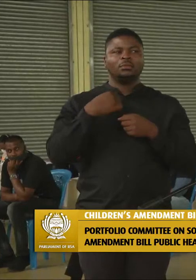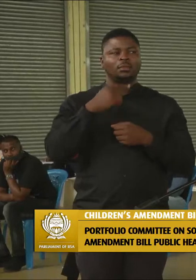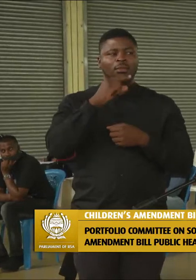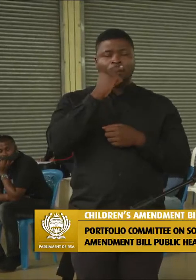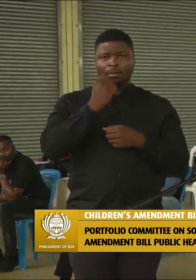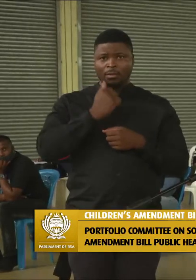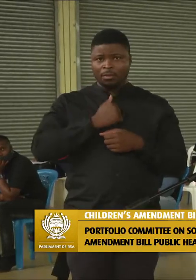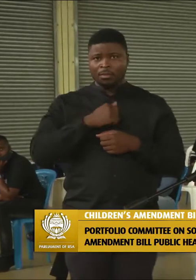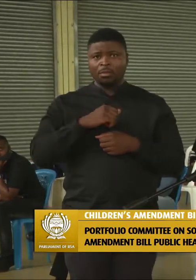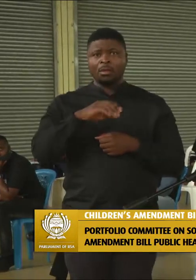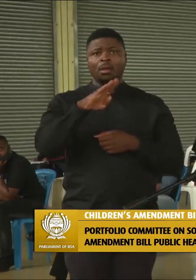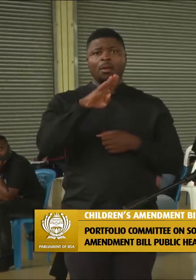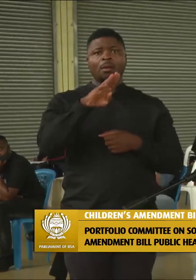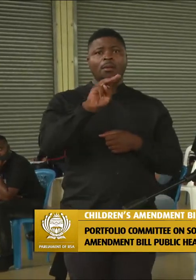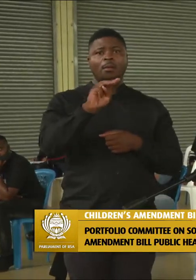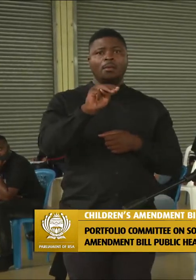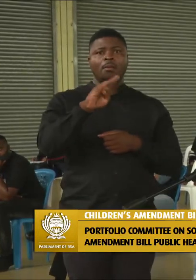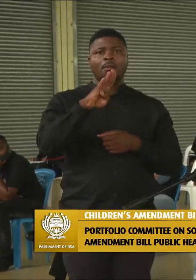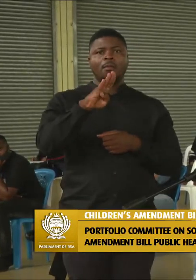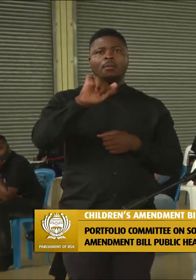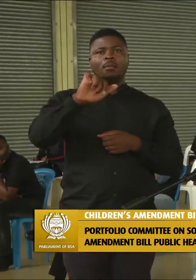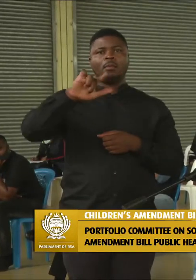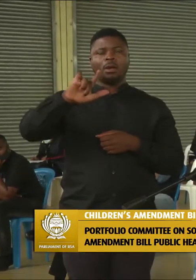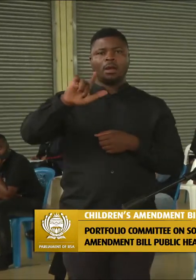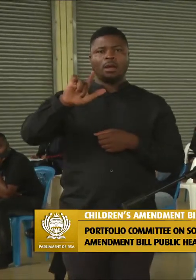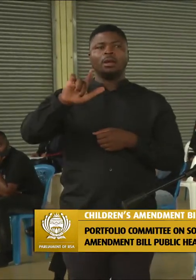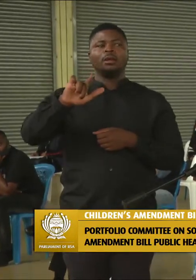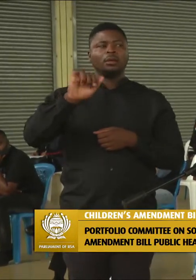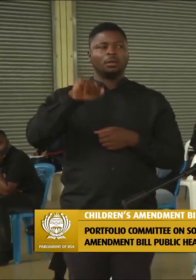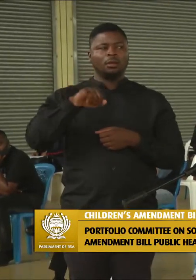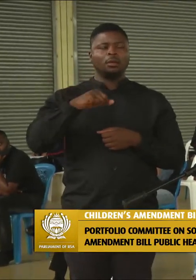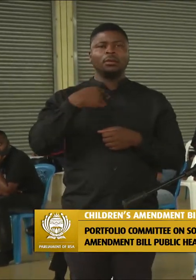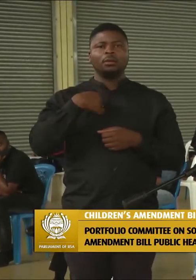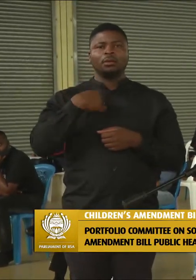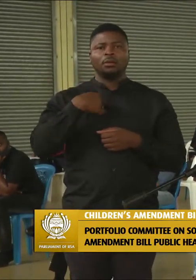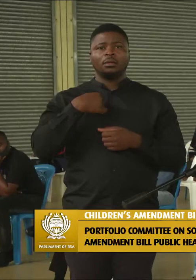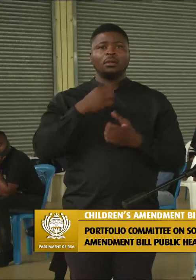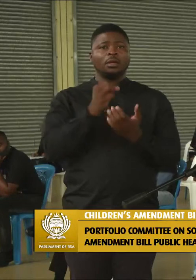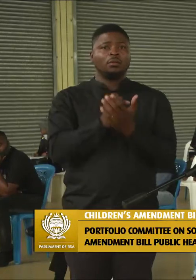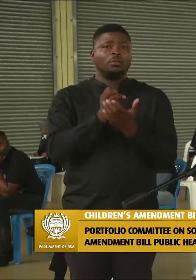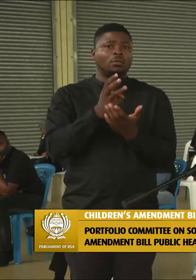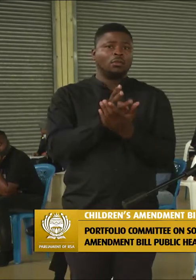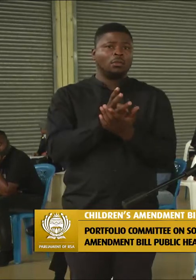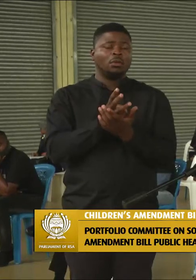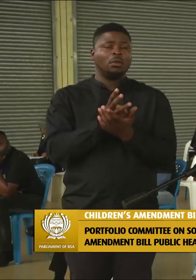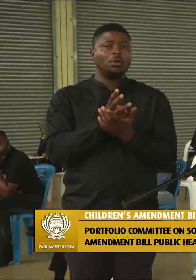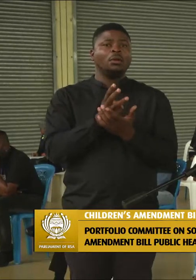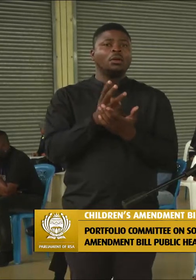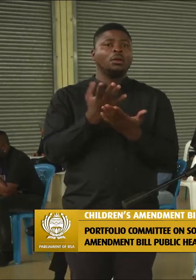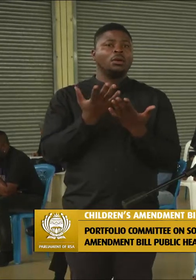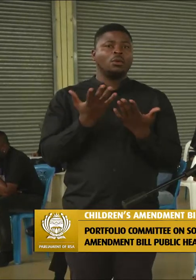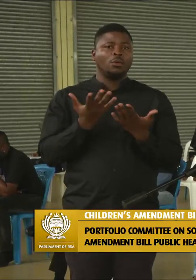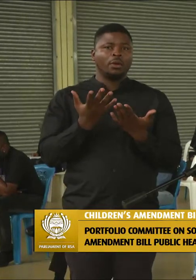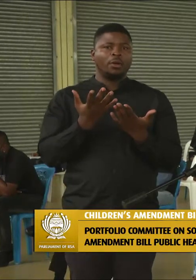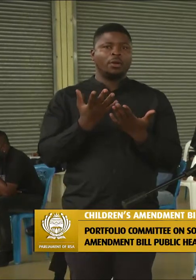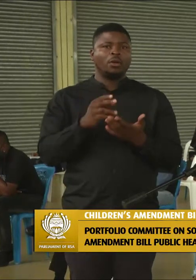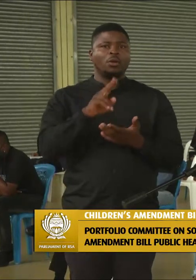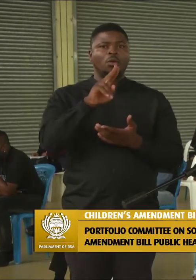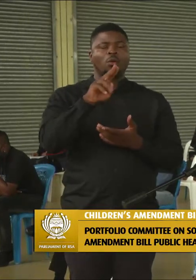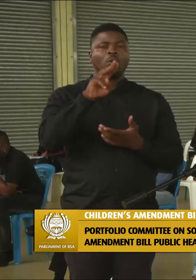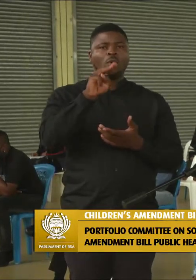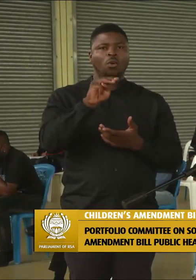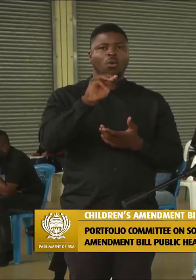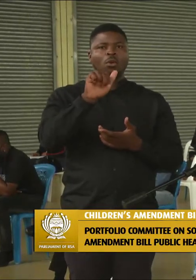Igama lami nguMbali Buthelezi. I am a practitioner at Masjabul Daycare Center eSkumlazi. Ngisebenza